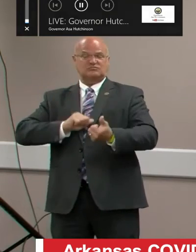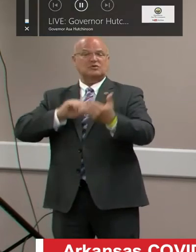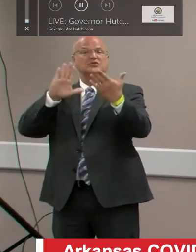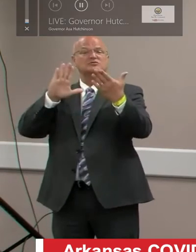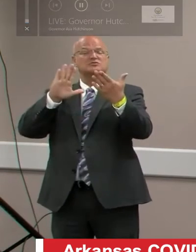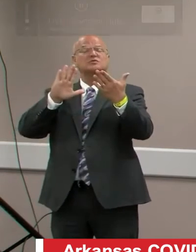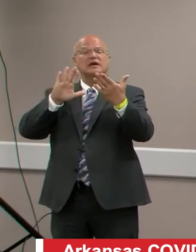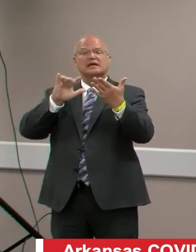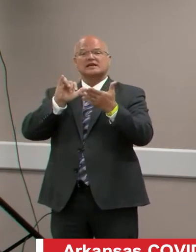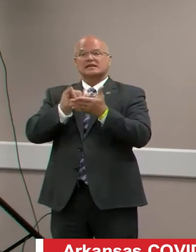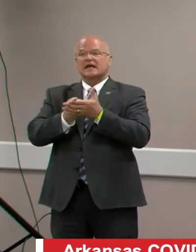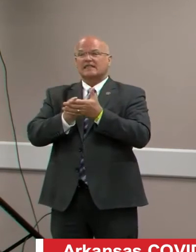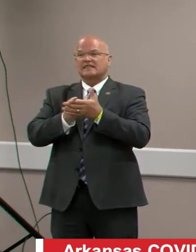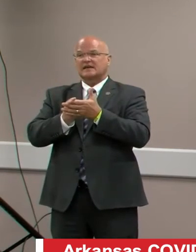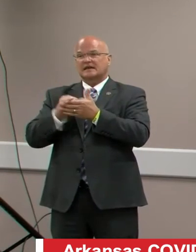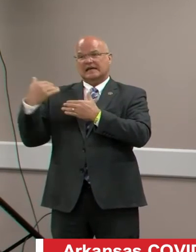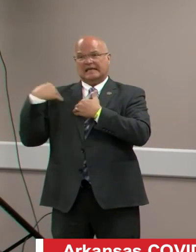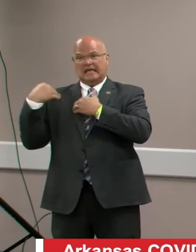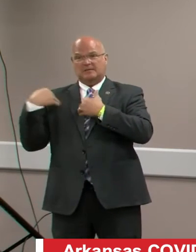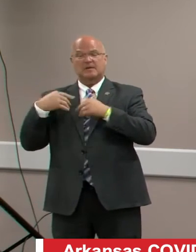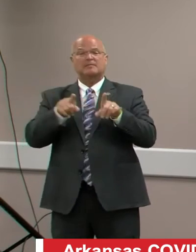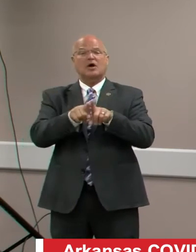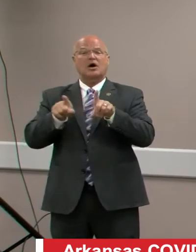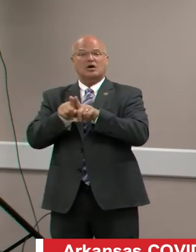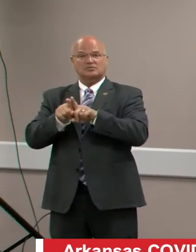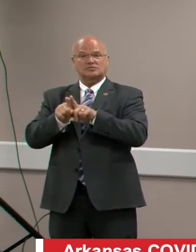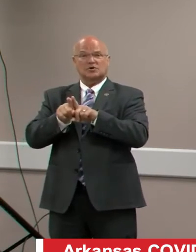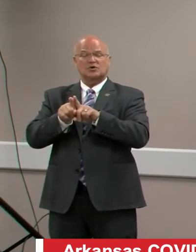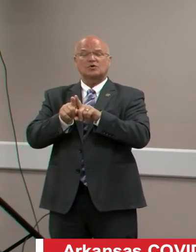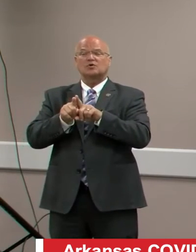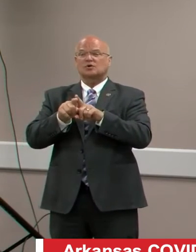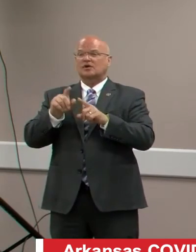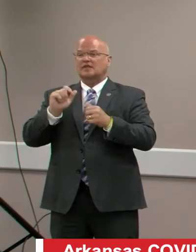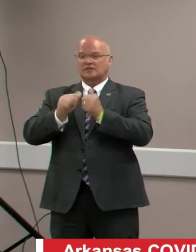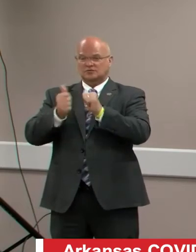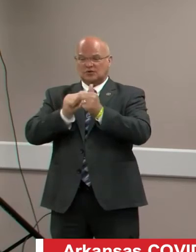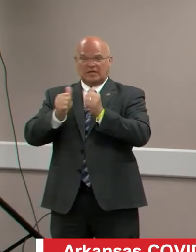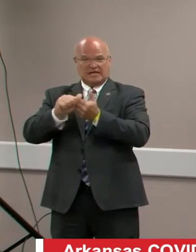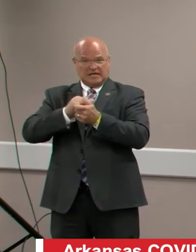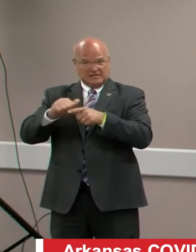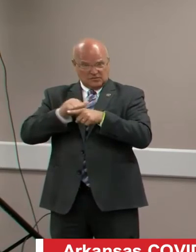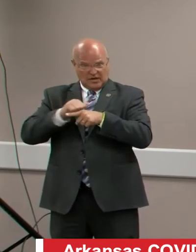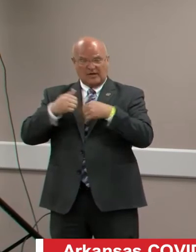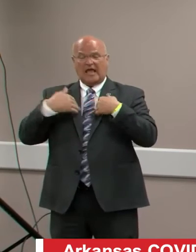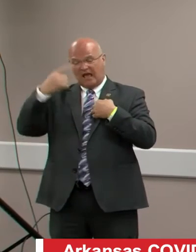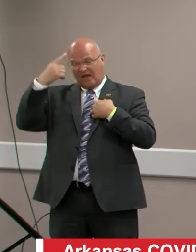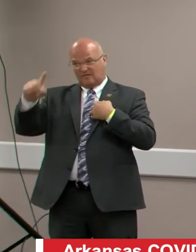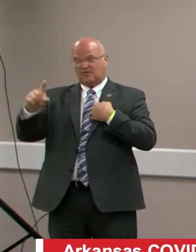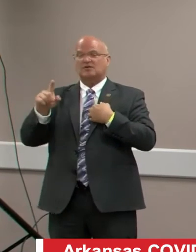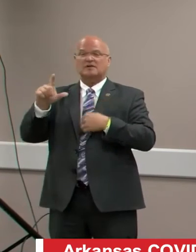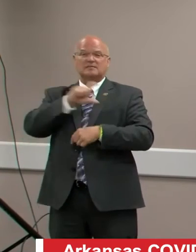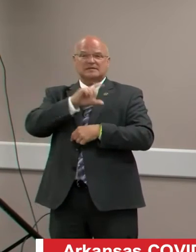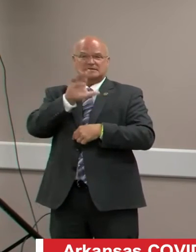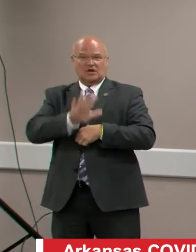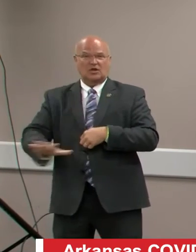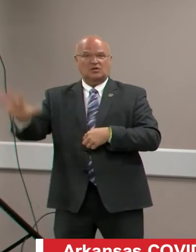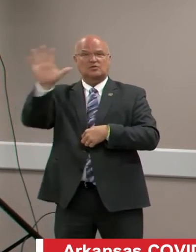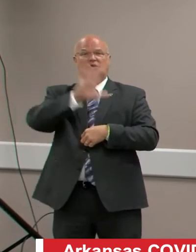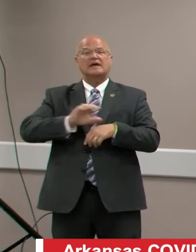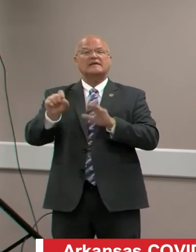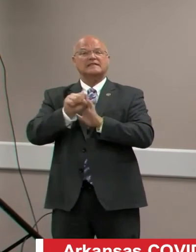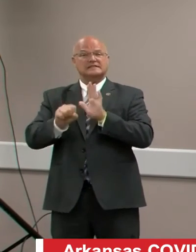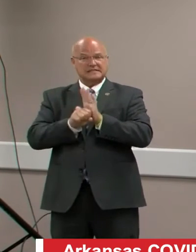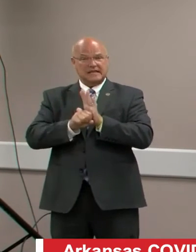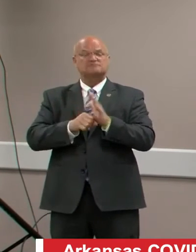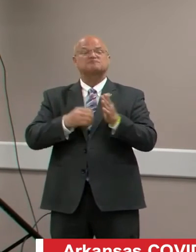address the accountability, but also the support and training that we have for our law enforcement officials across the state. But